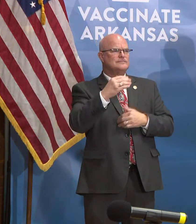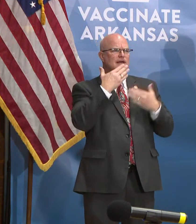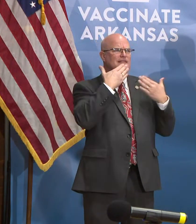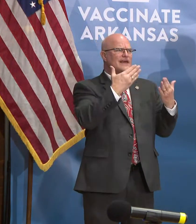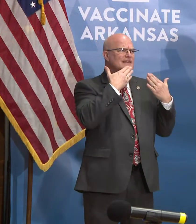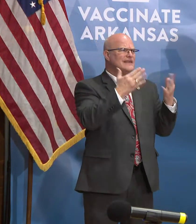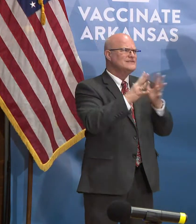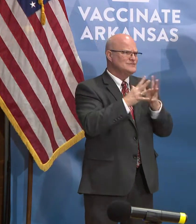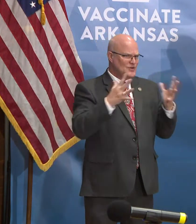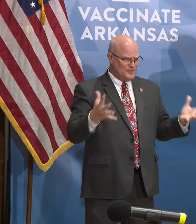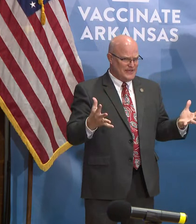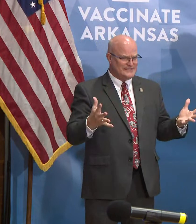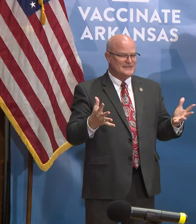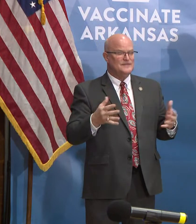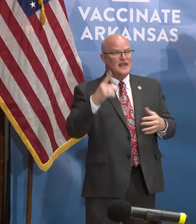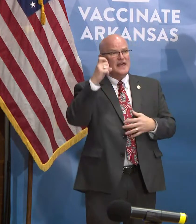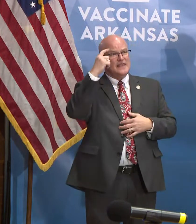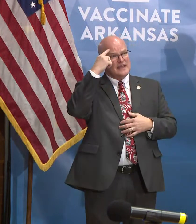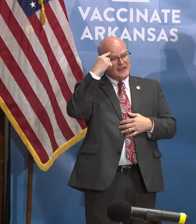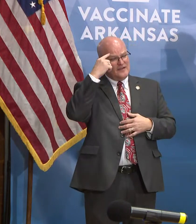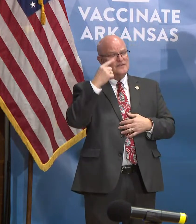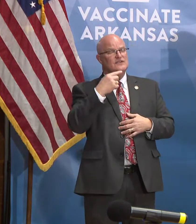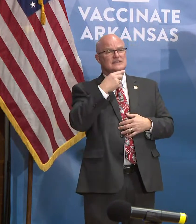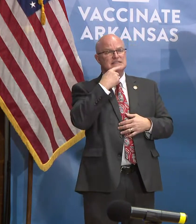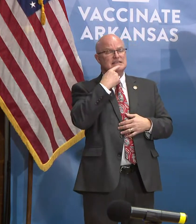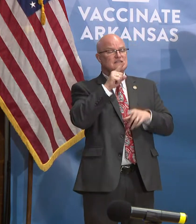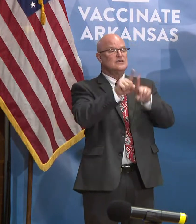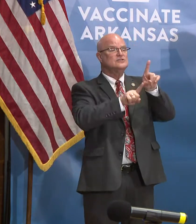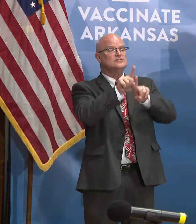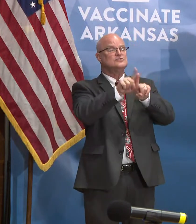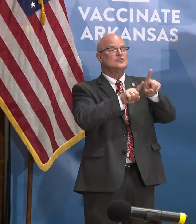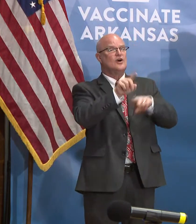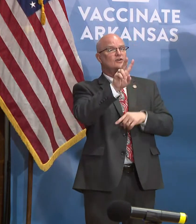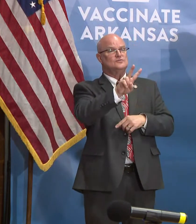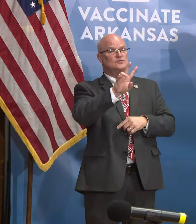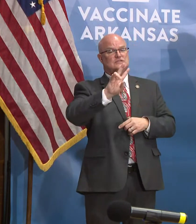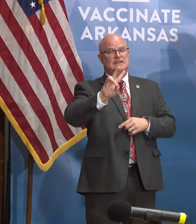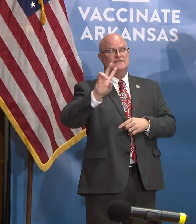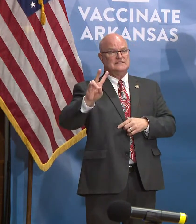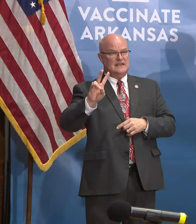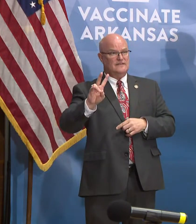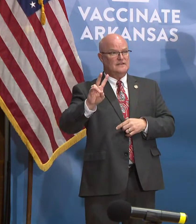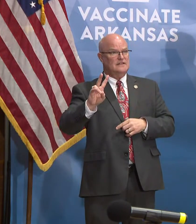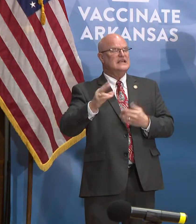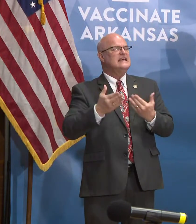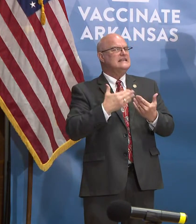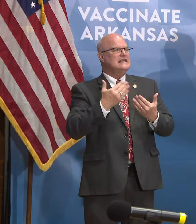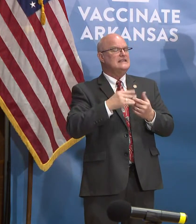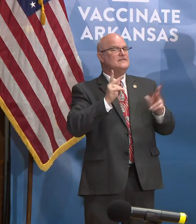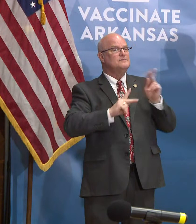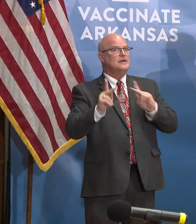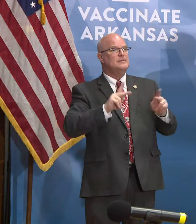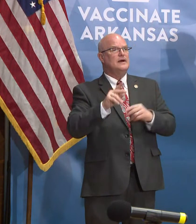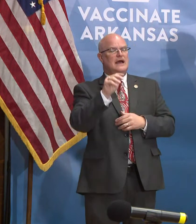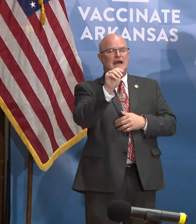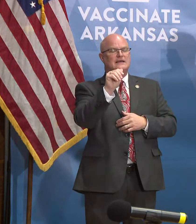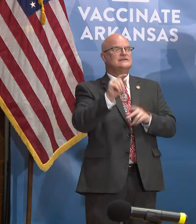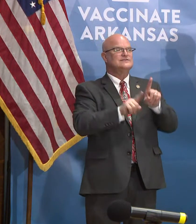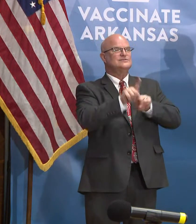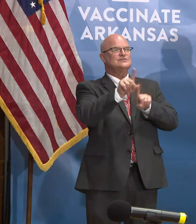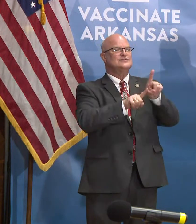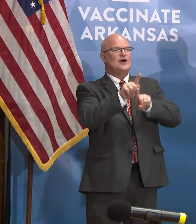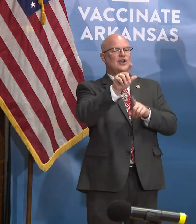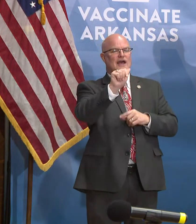much for doing that. The governor called it Star 277. If it's easier for the general public, Star ASP for our